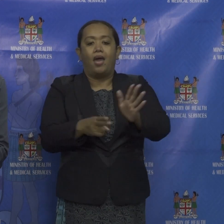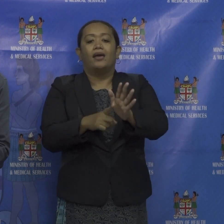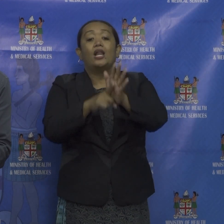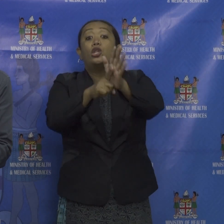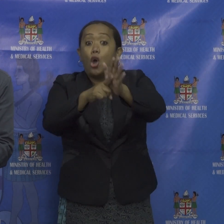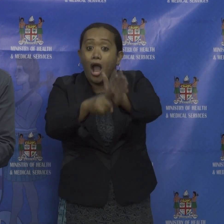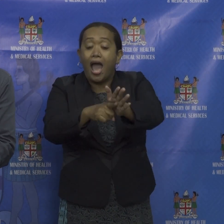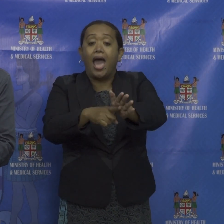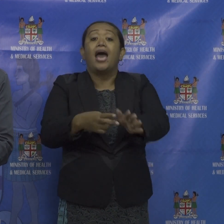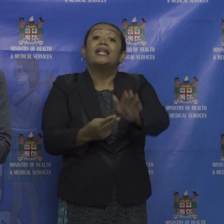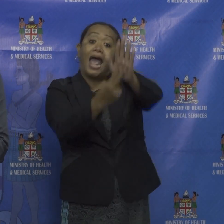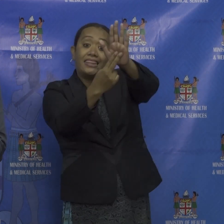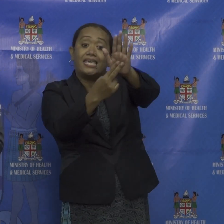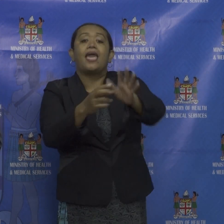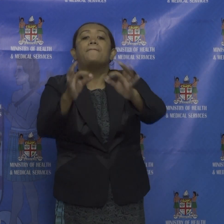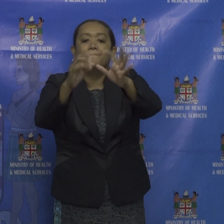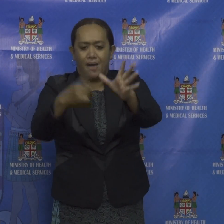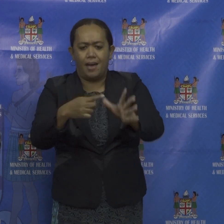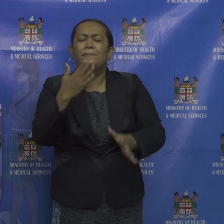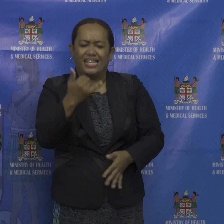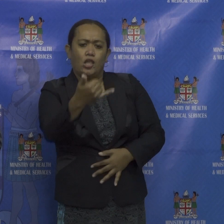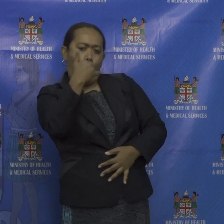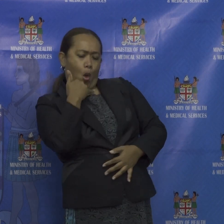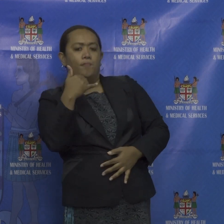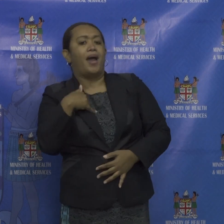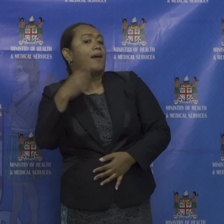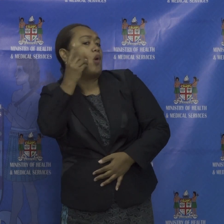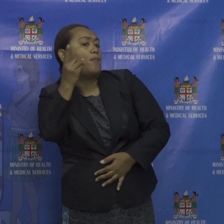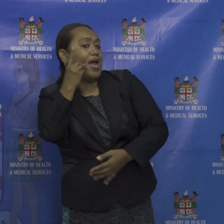my mobile number. Call me and let's get you on board.